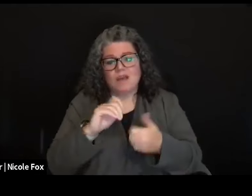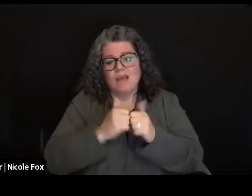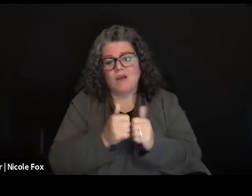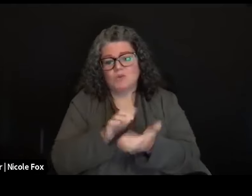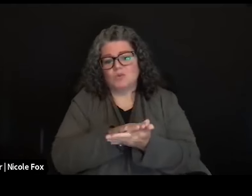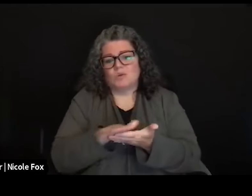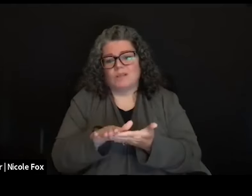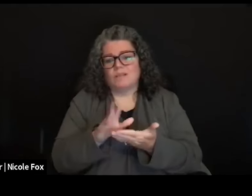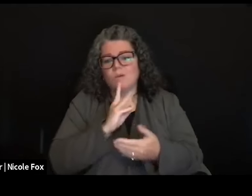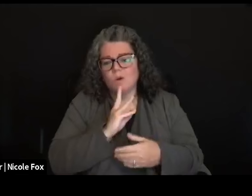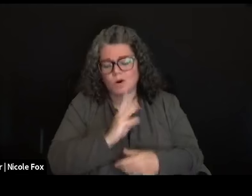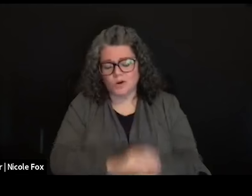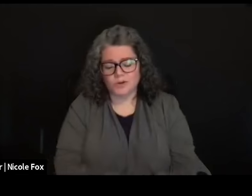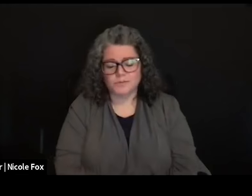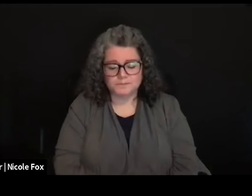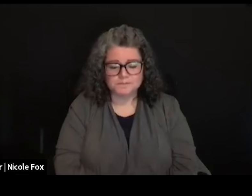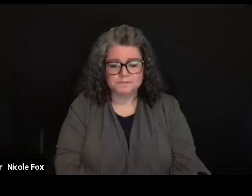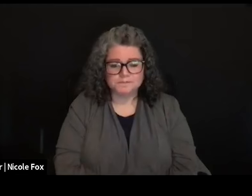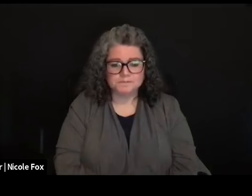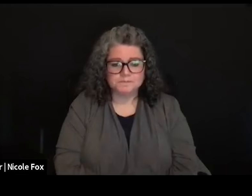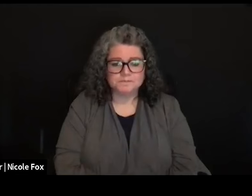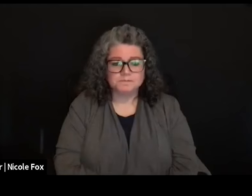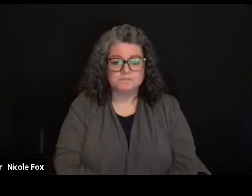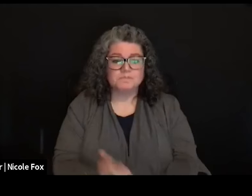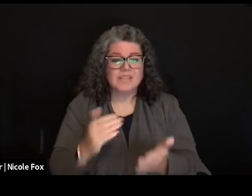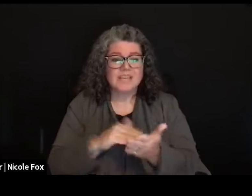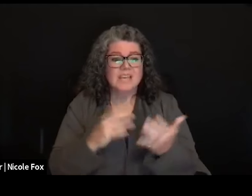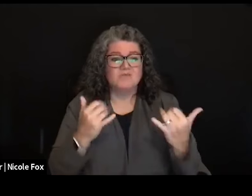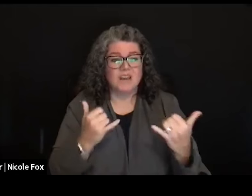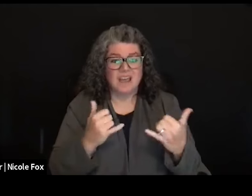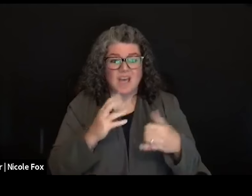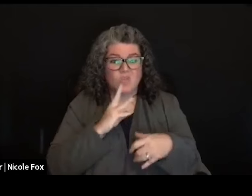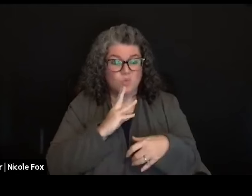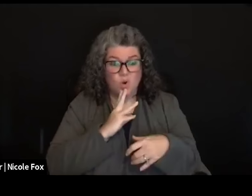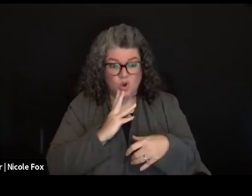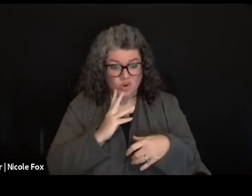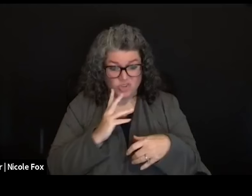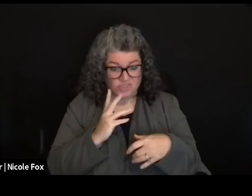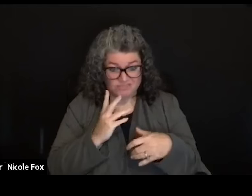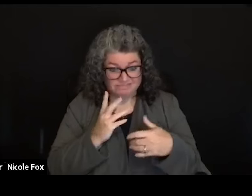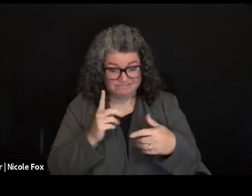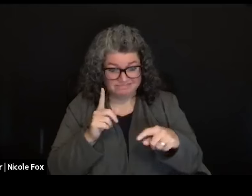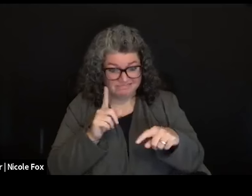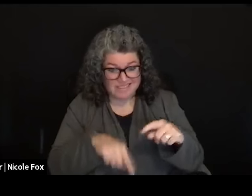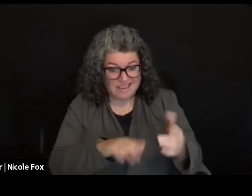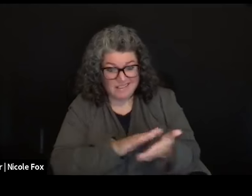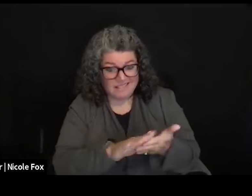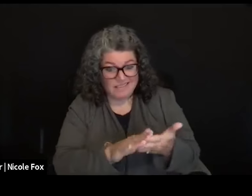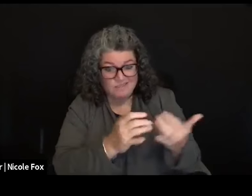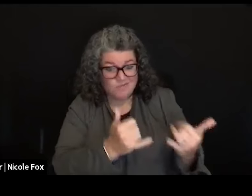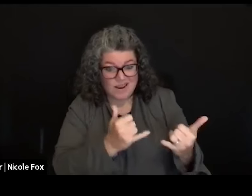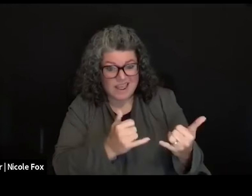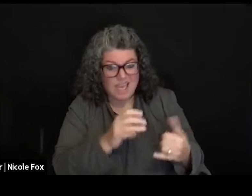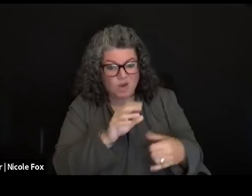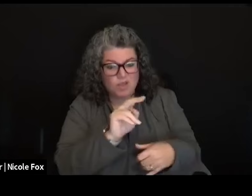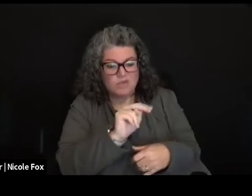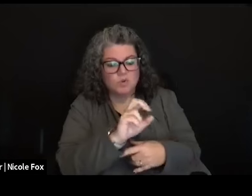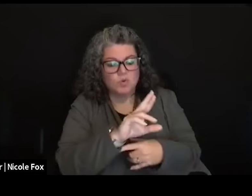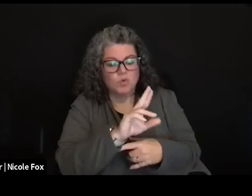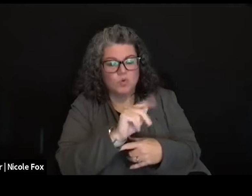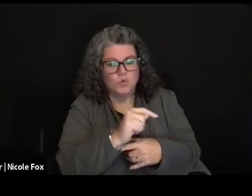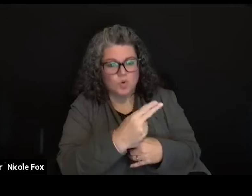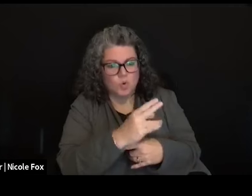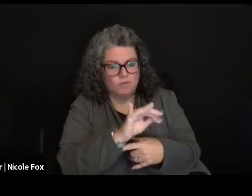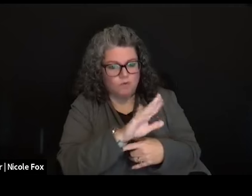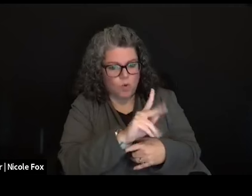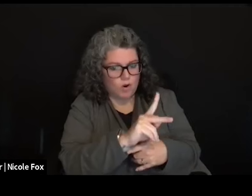The other thing that we're doing, because again, right now the water is not treatable in the North Fork Reservoir. The other thing that we're doing, again, this is CDM